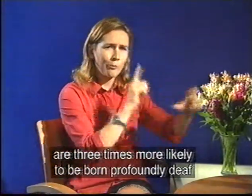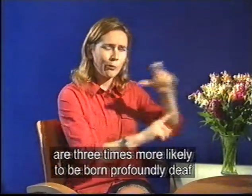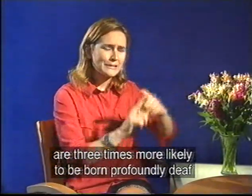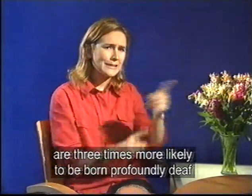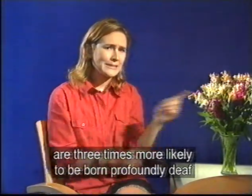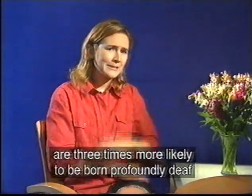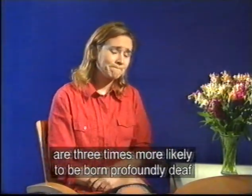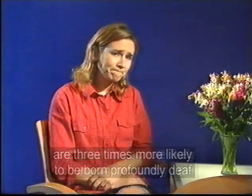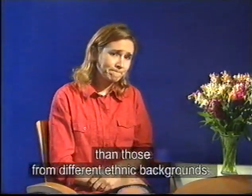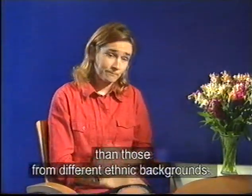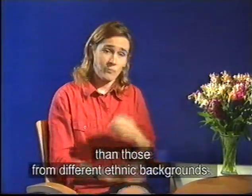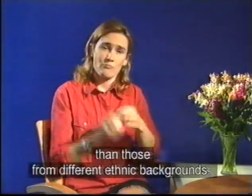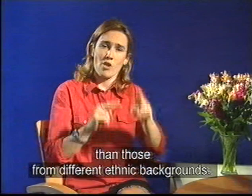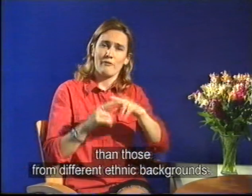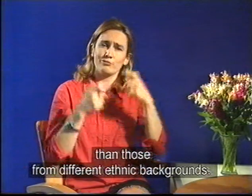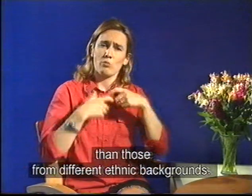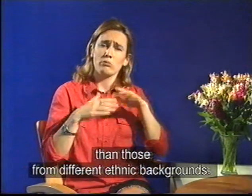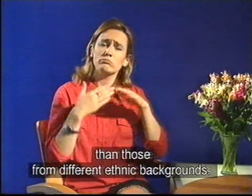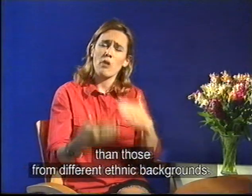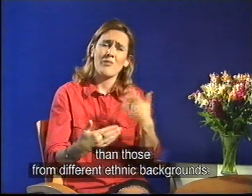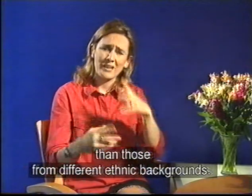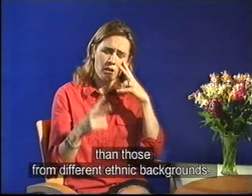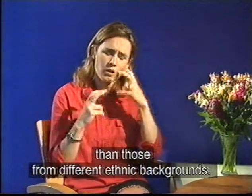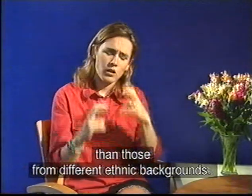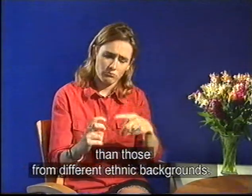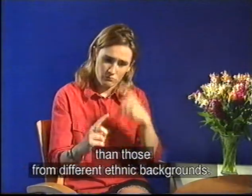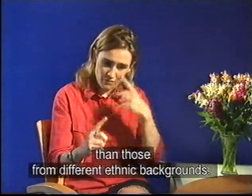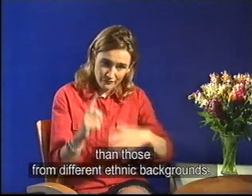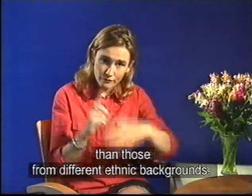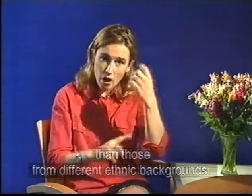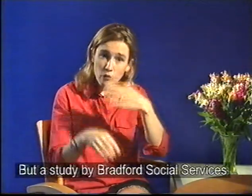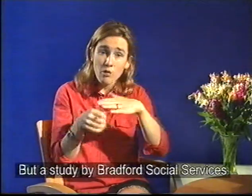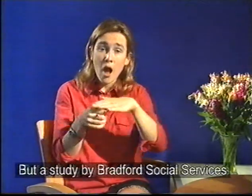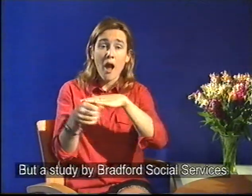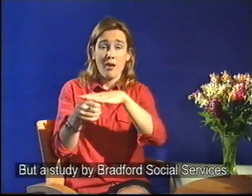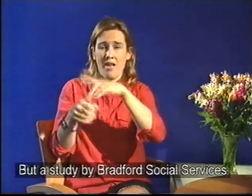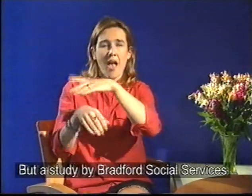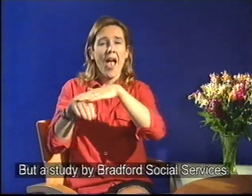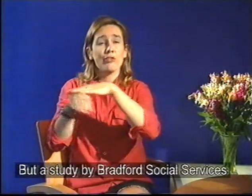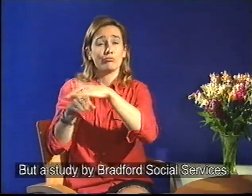those from different ethnic backgrounds. But a study by Bradford Social Services says that